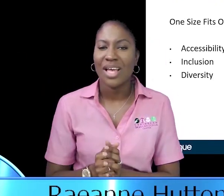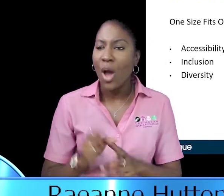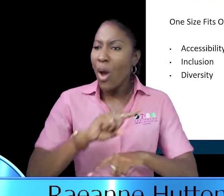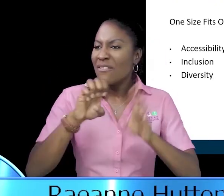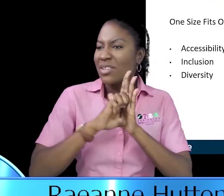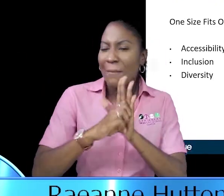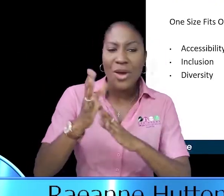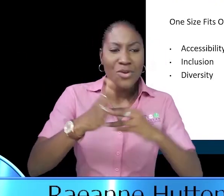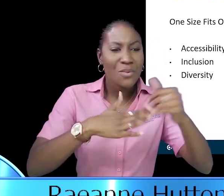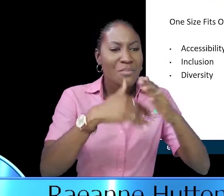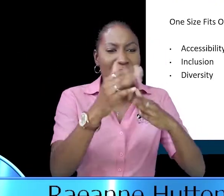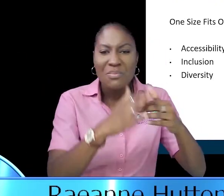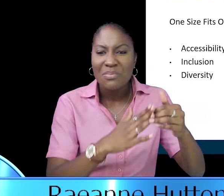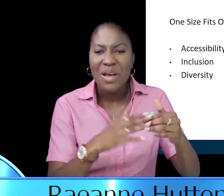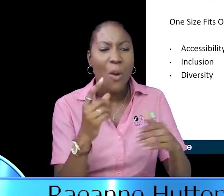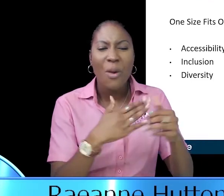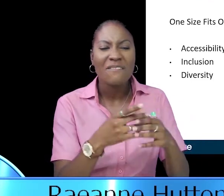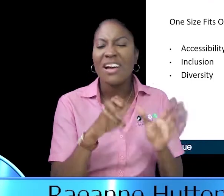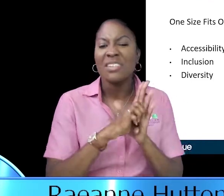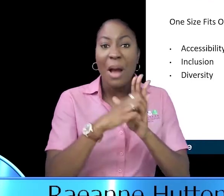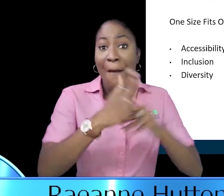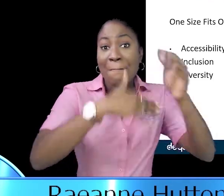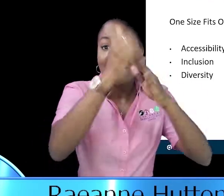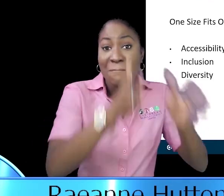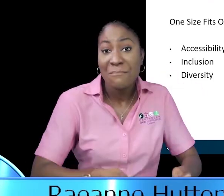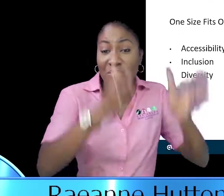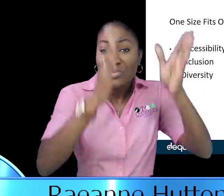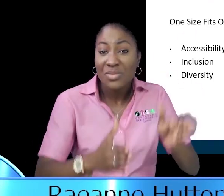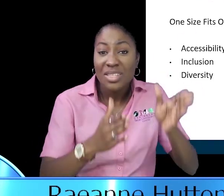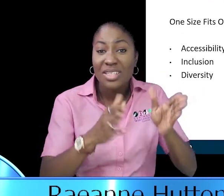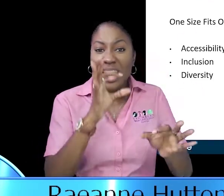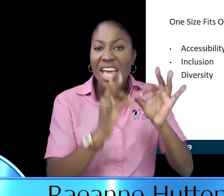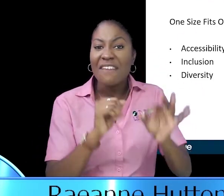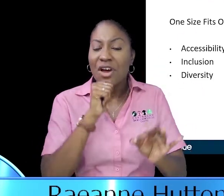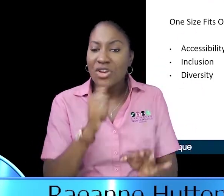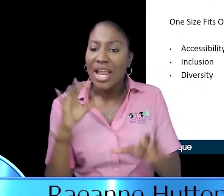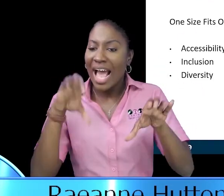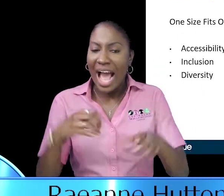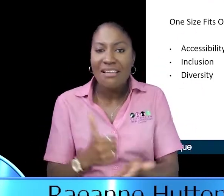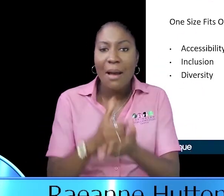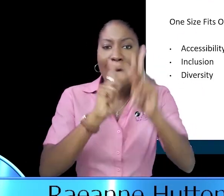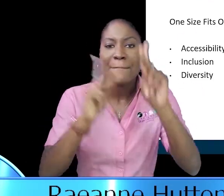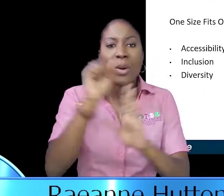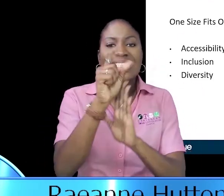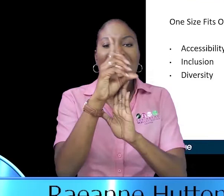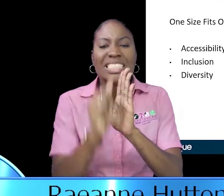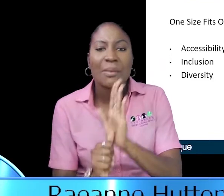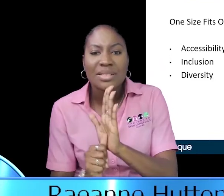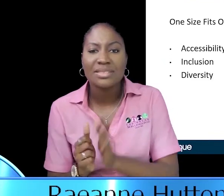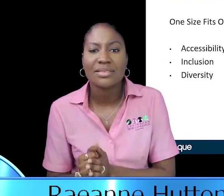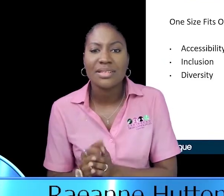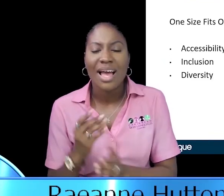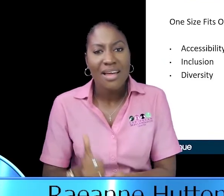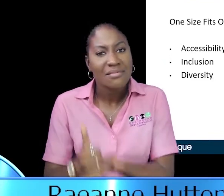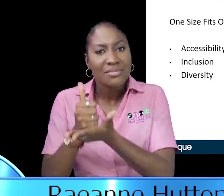design. So you can make your product accessible, but if you don't reach out to people with disabilities and include